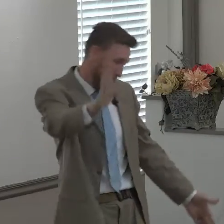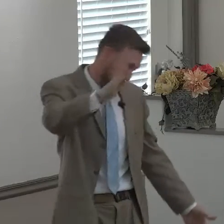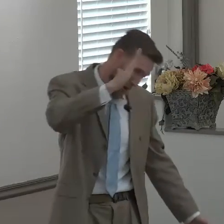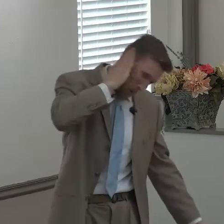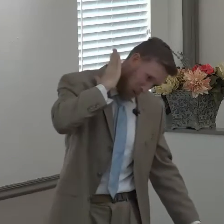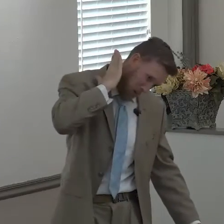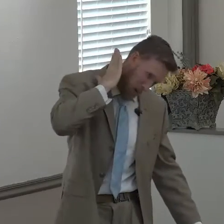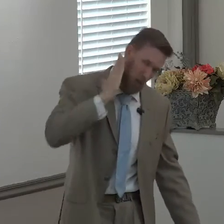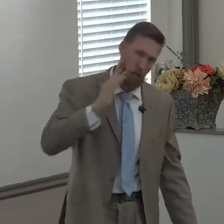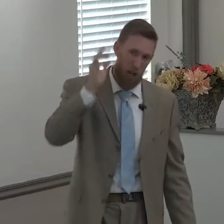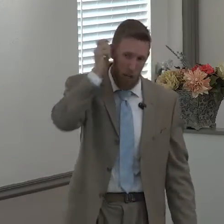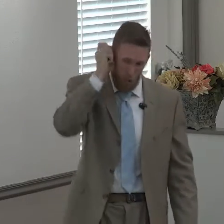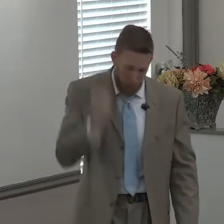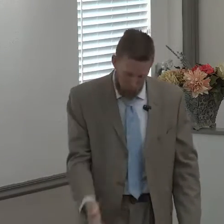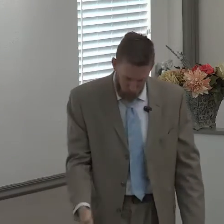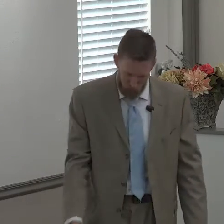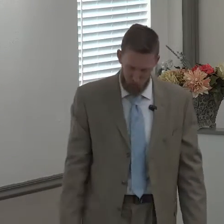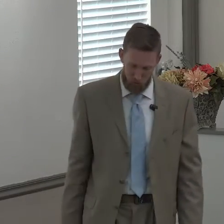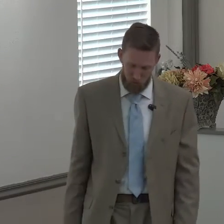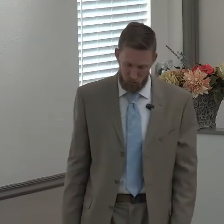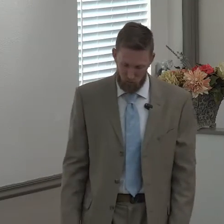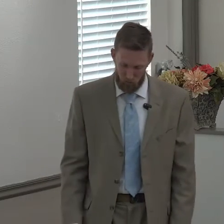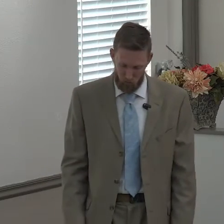wow, and Malchus is going like this.